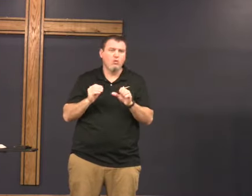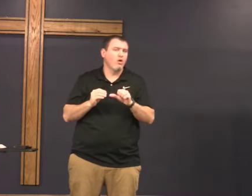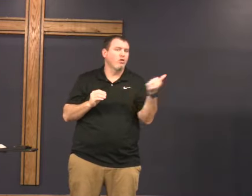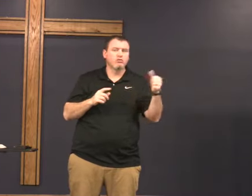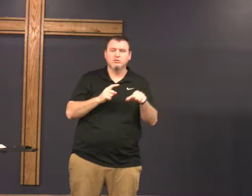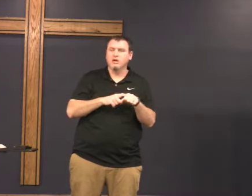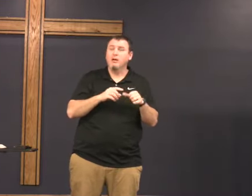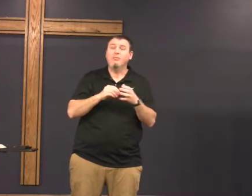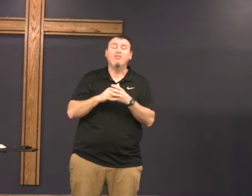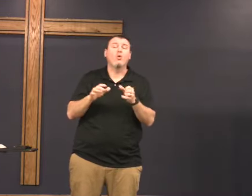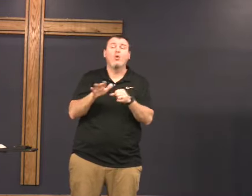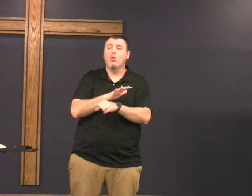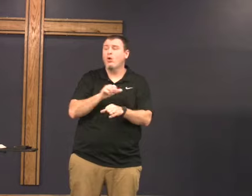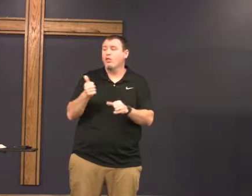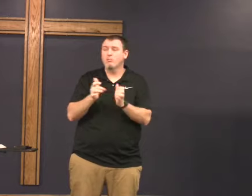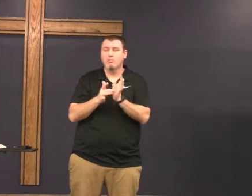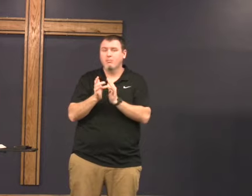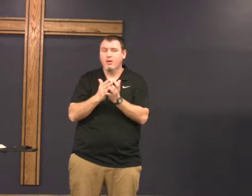in the Bible this word is used.